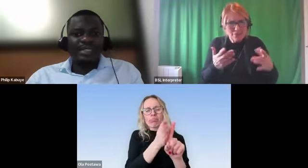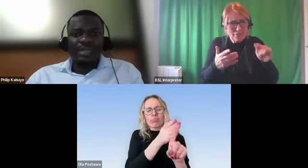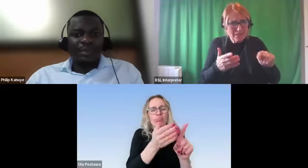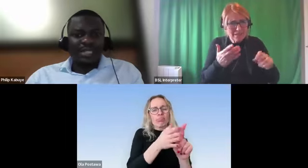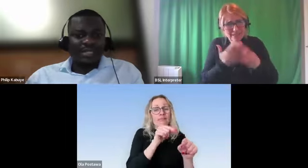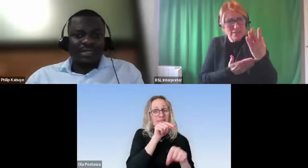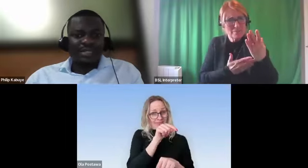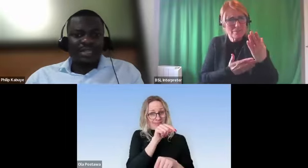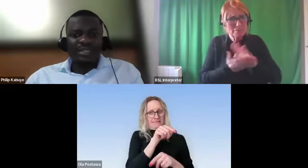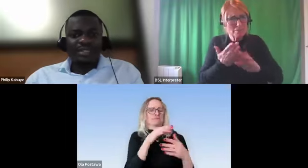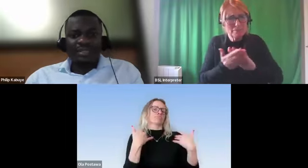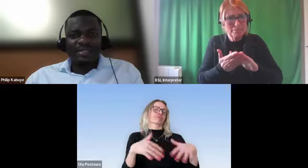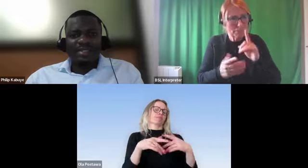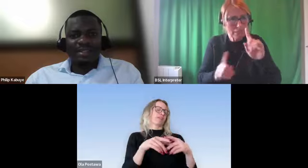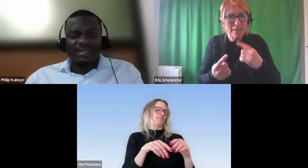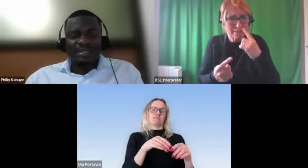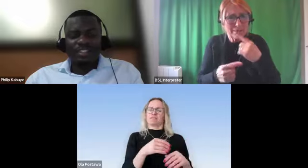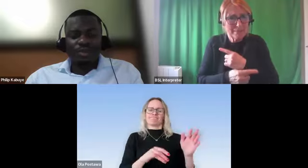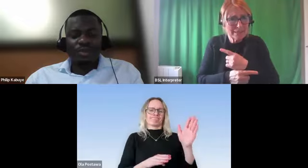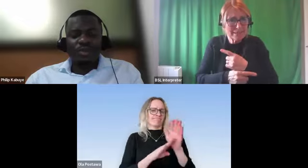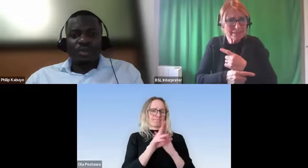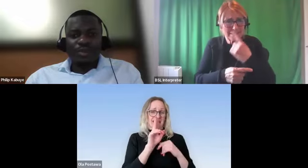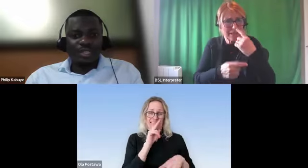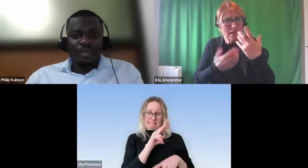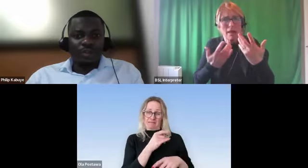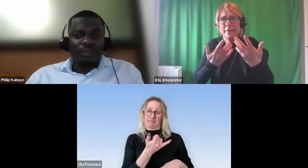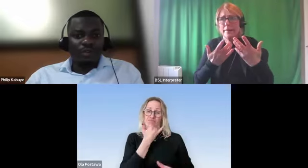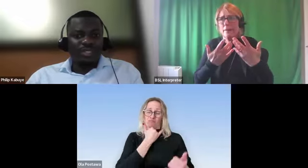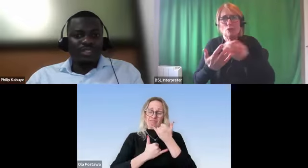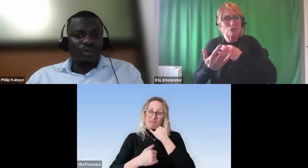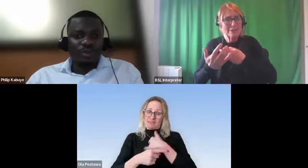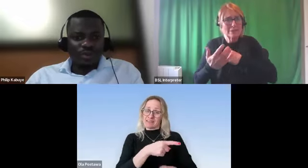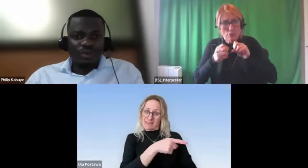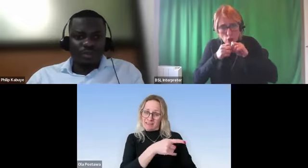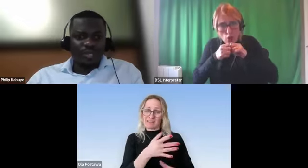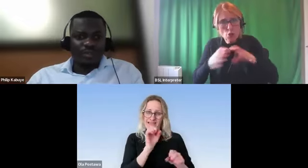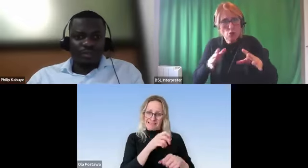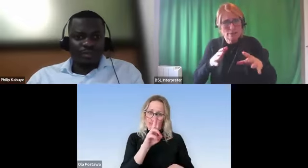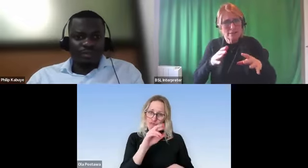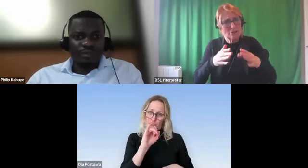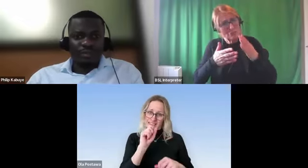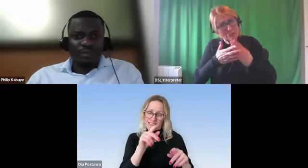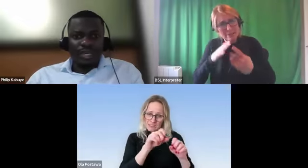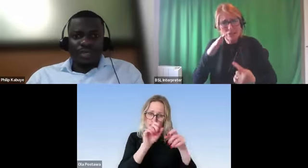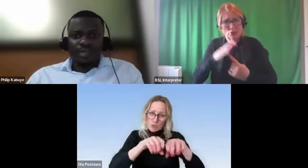we can't miss seeing this existential risk of losing this crucial